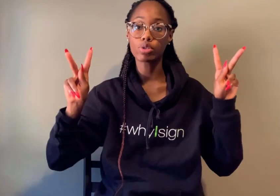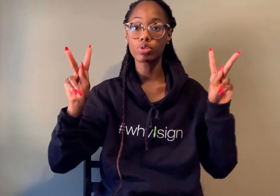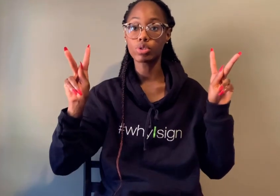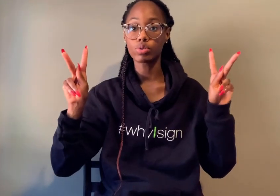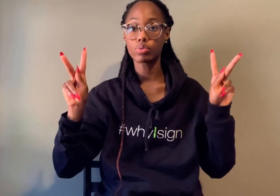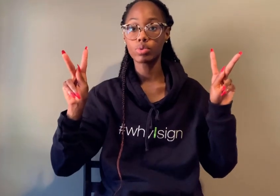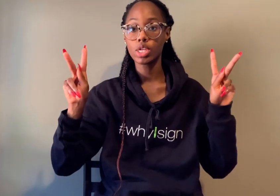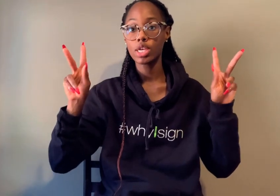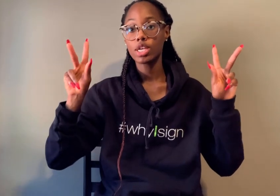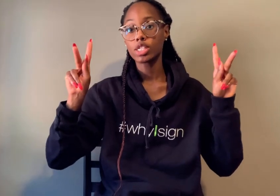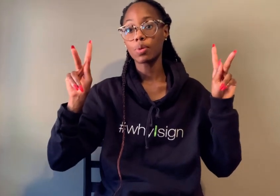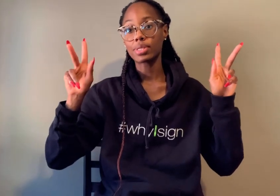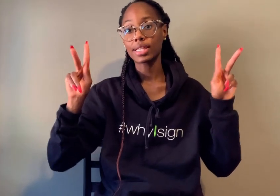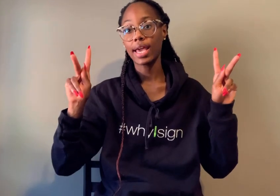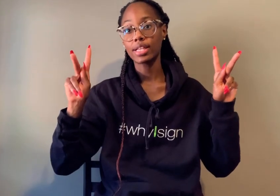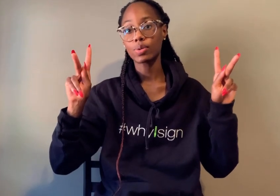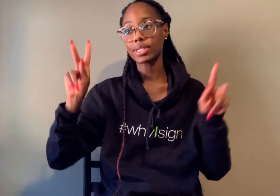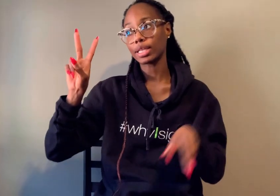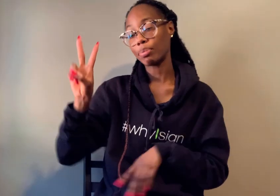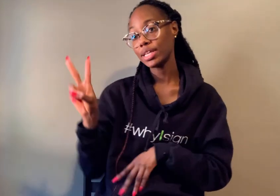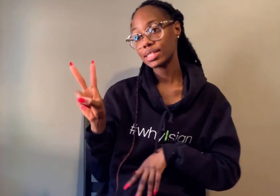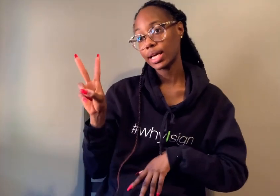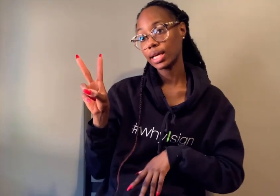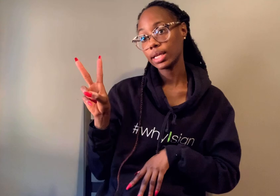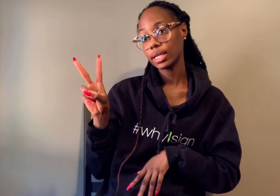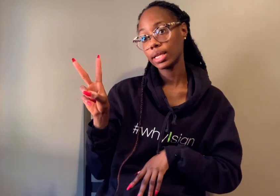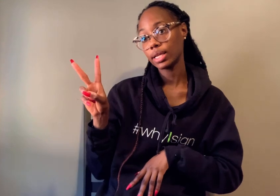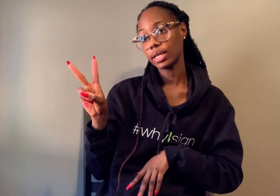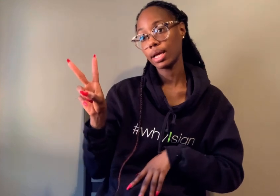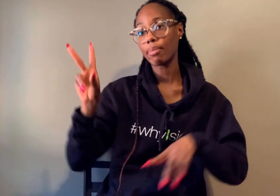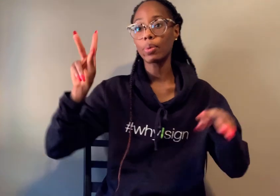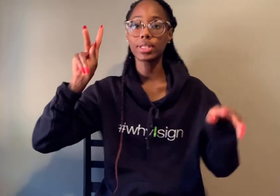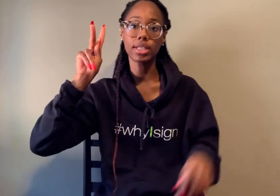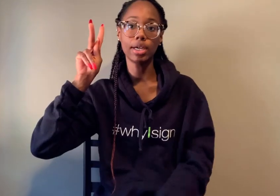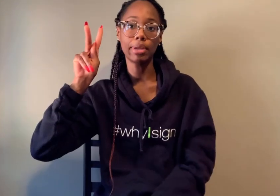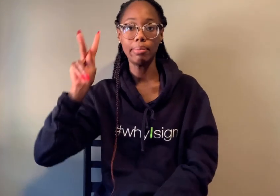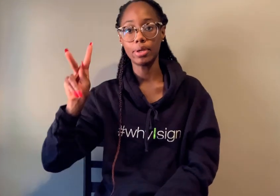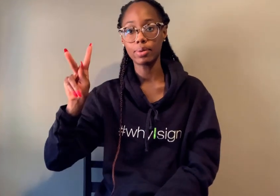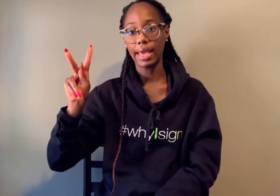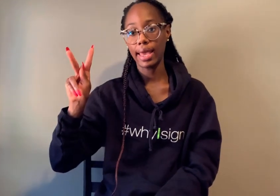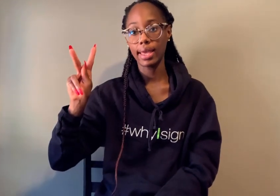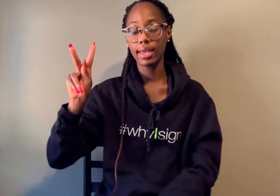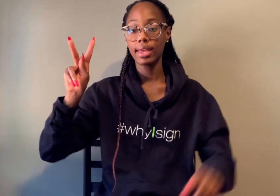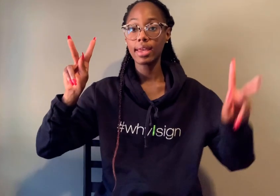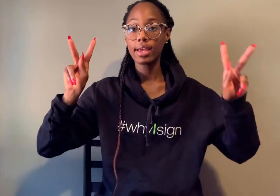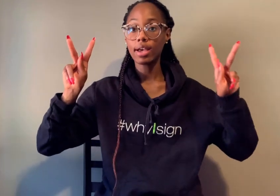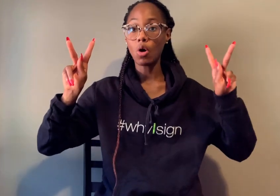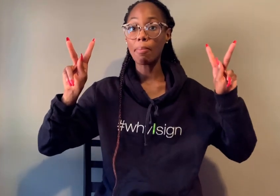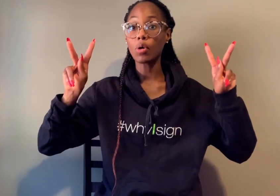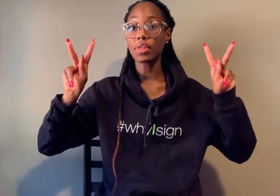two. So it's K. So it's like the P sign, but with the thumb in the middle, K, on both hands.